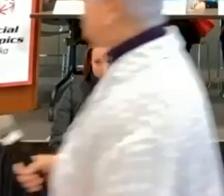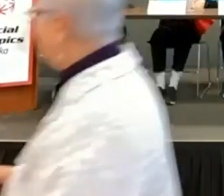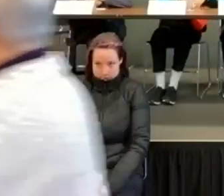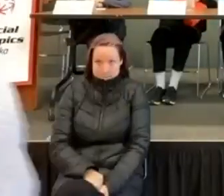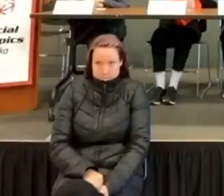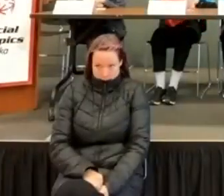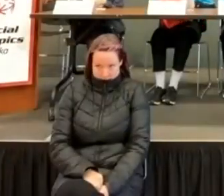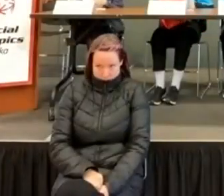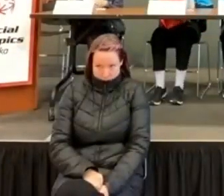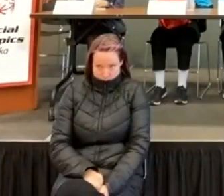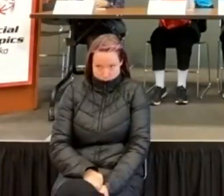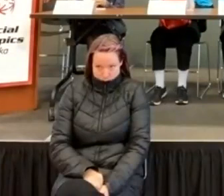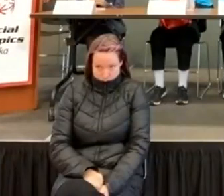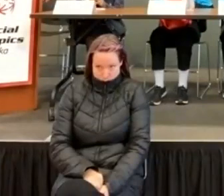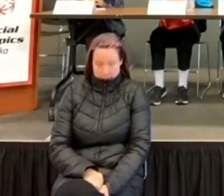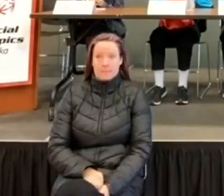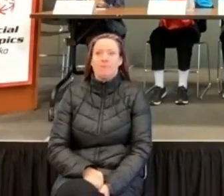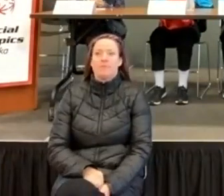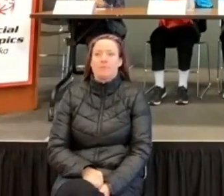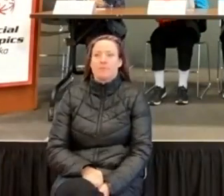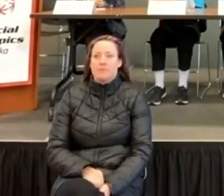welcome over here.